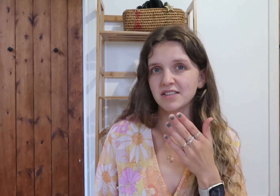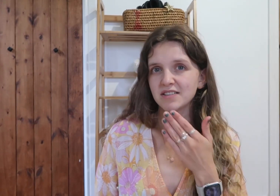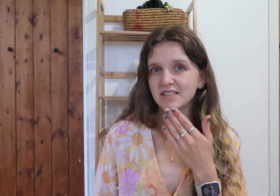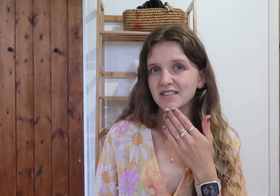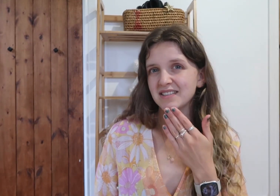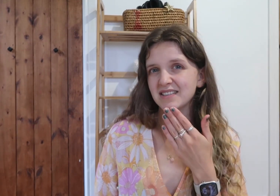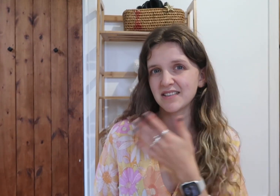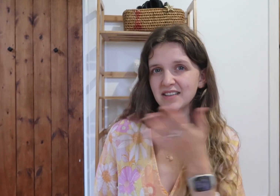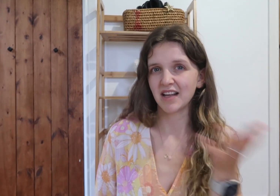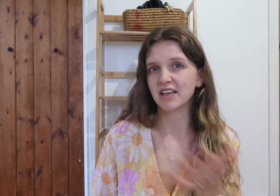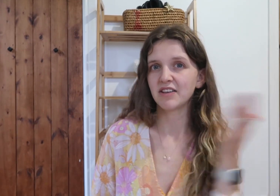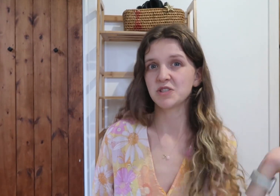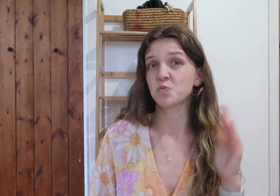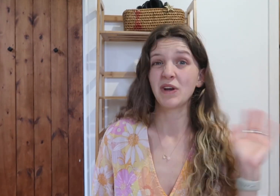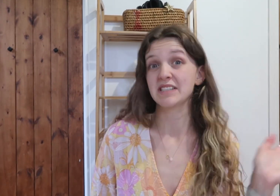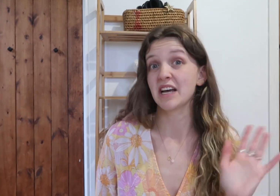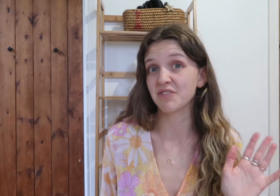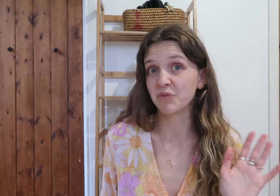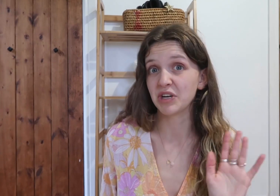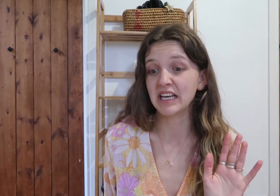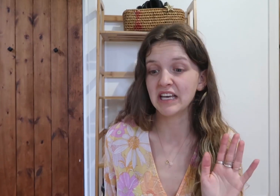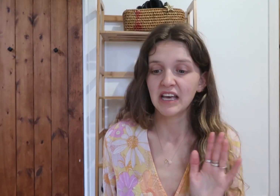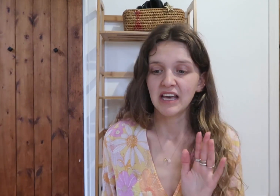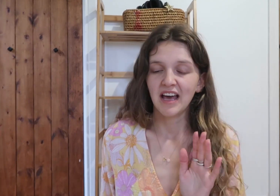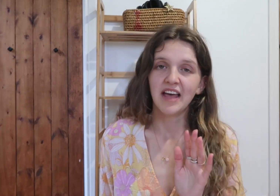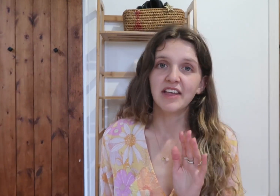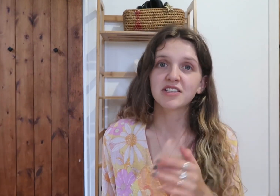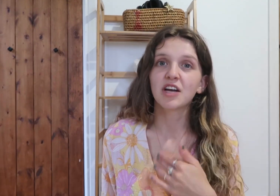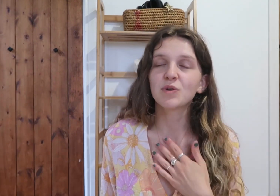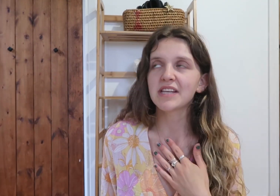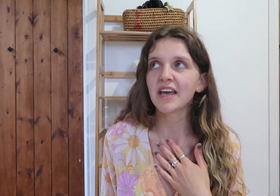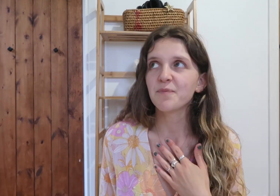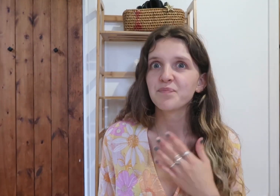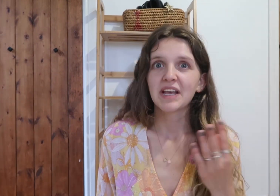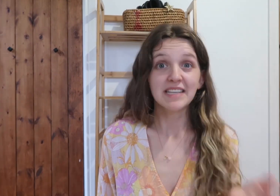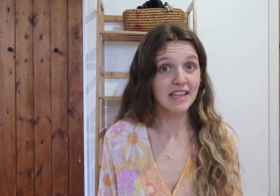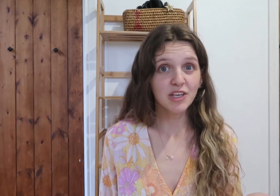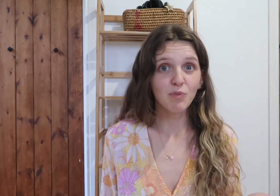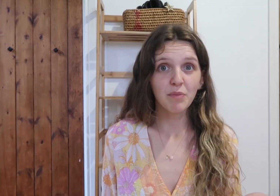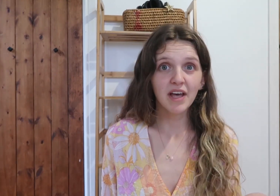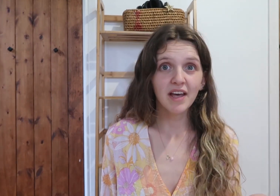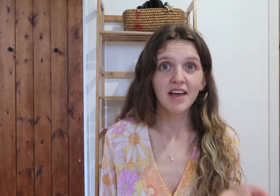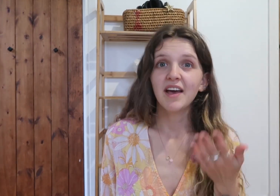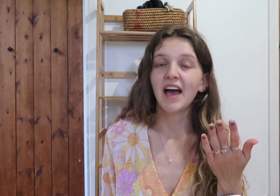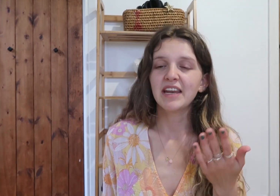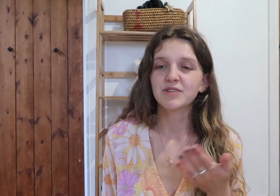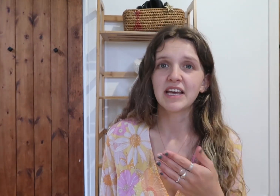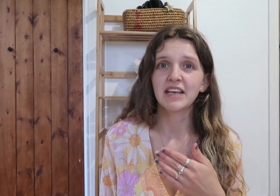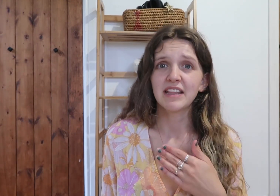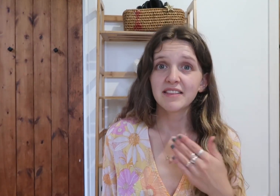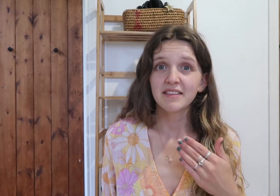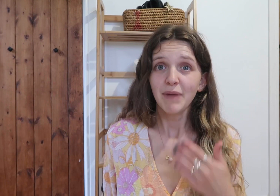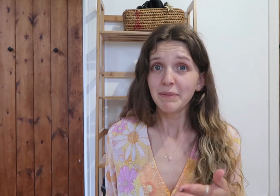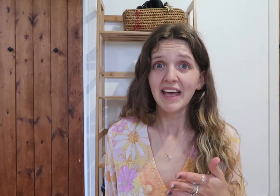just, like, he swings his hand around really. And then, because I always say thank you mama, and he'll say